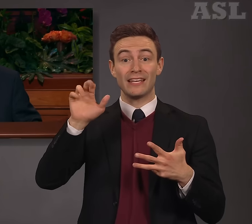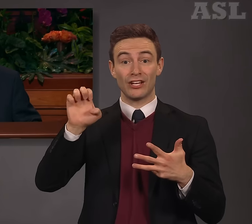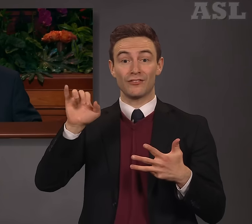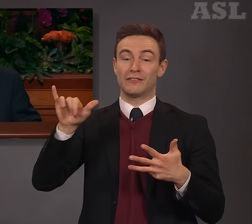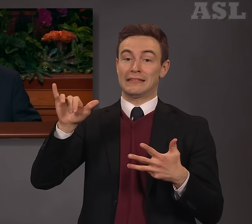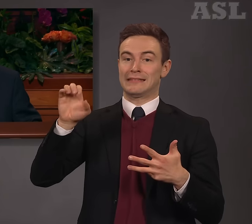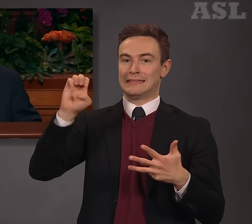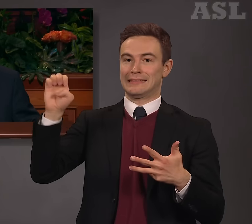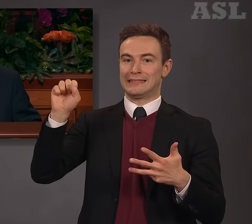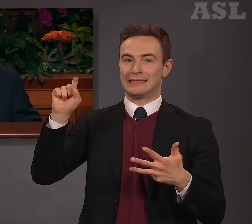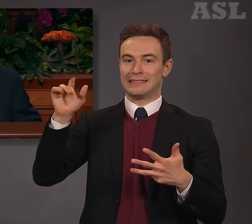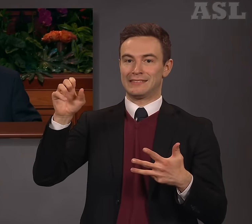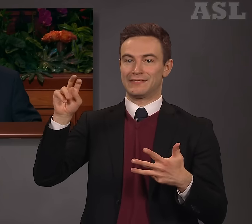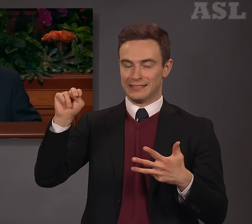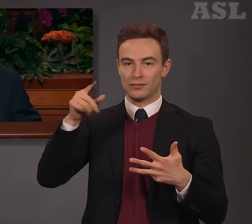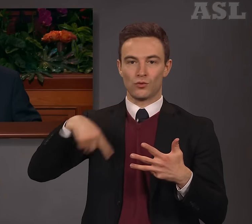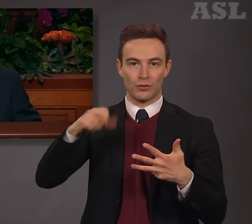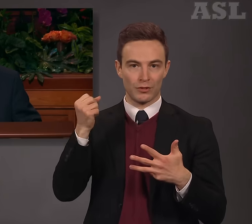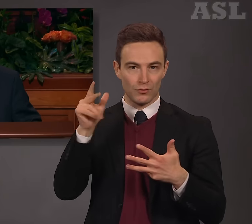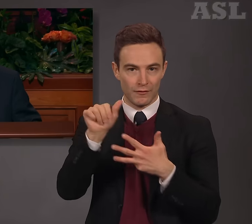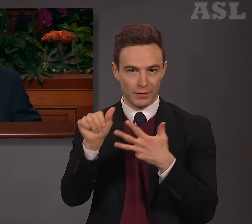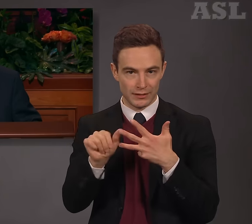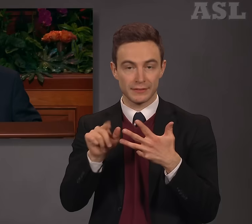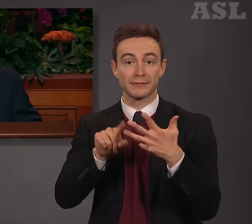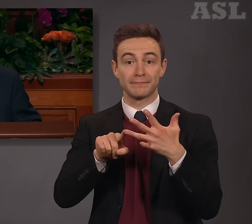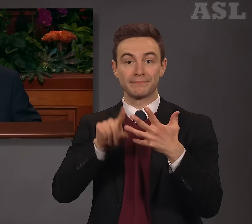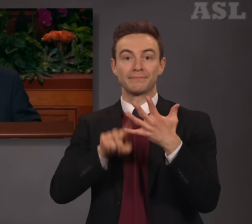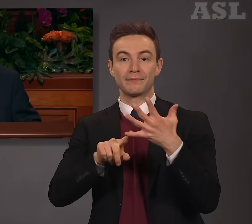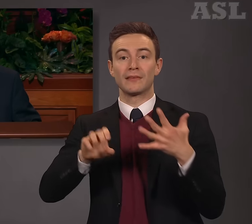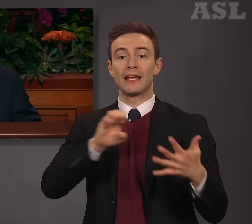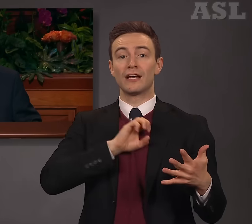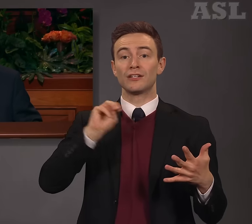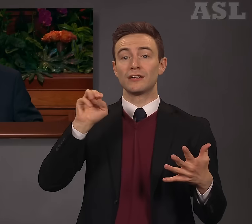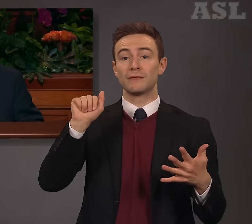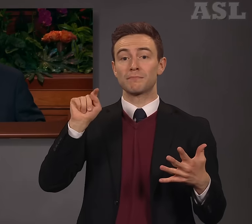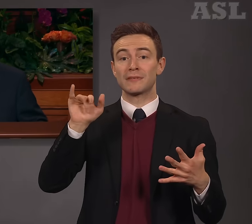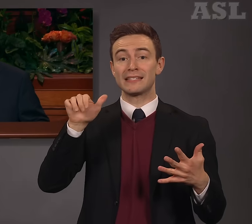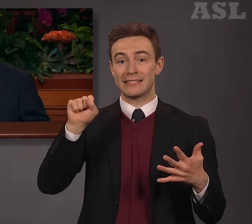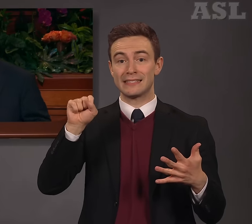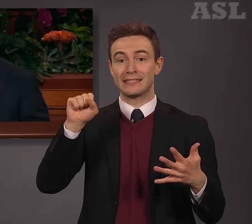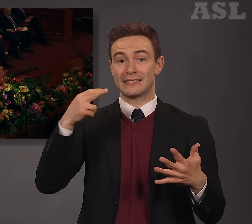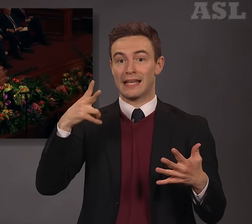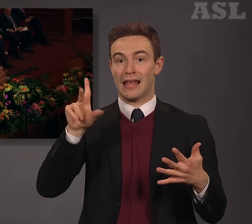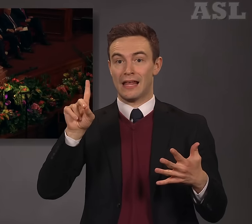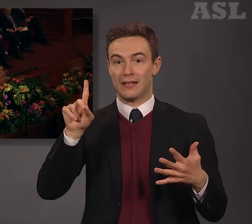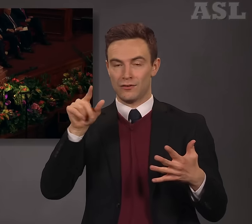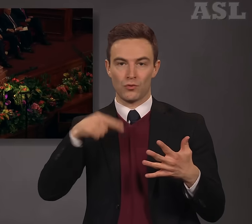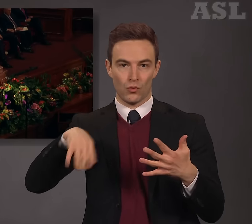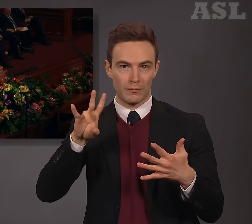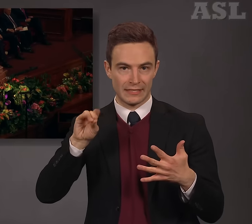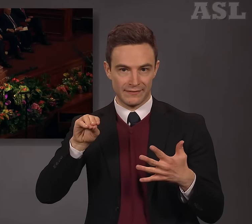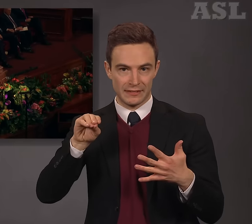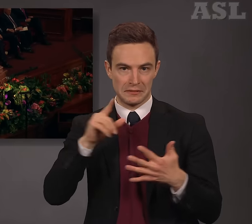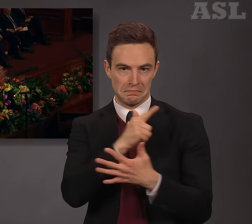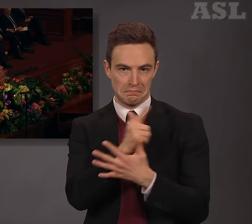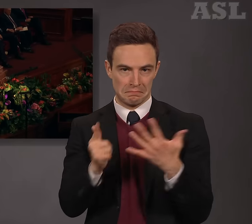12 Apostles and Elder Mathias Held of the 70.